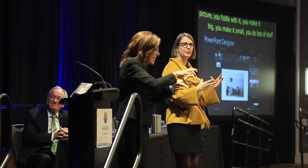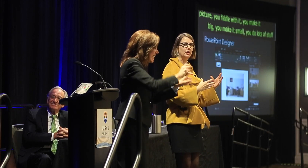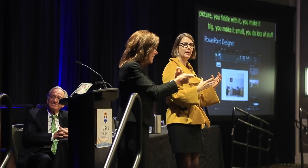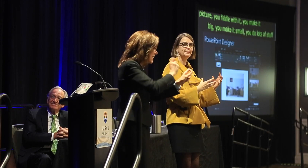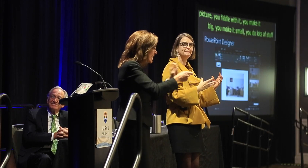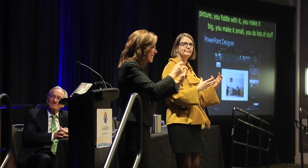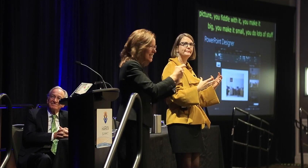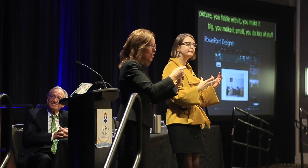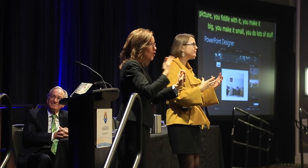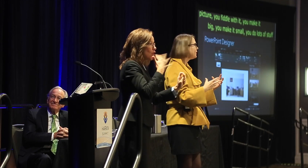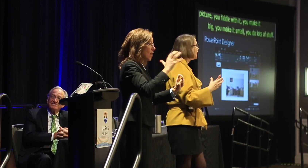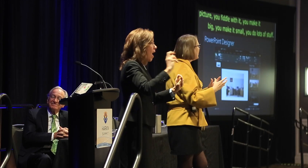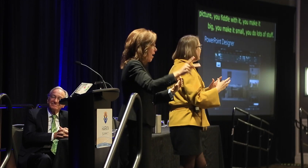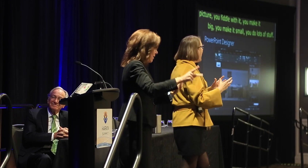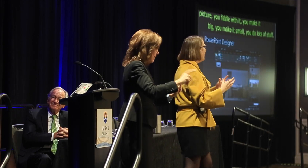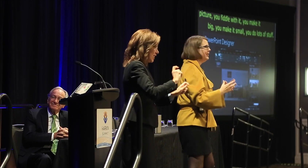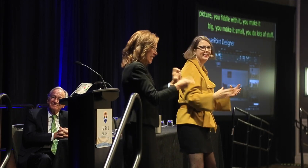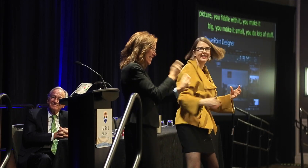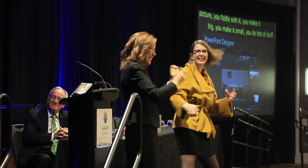Good luck.